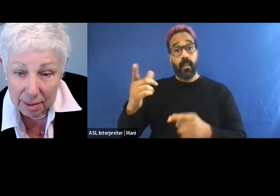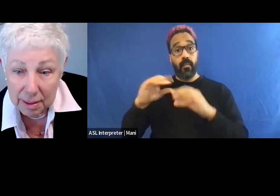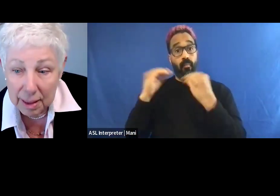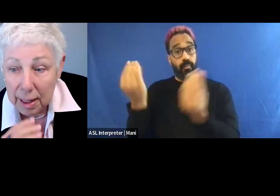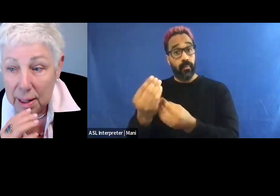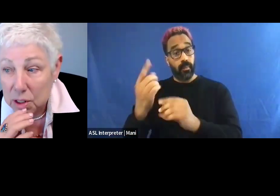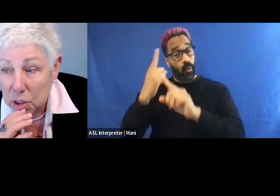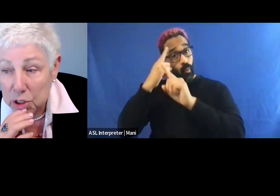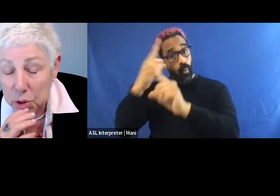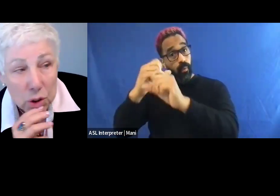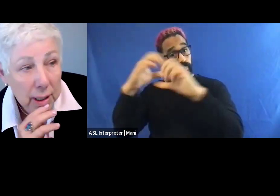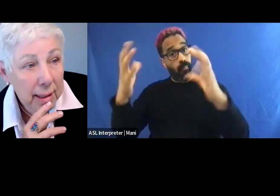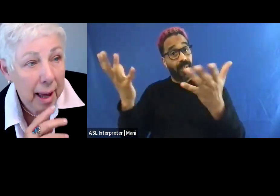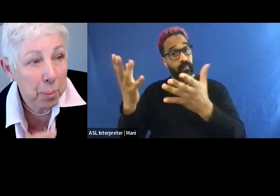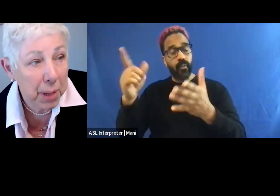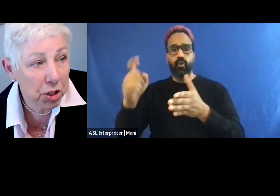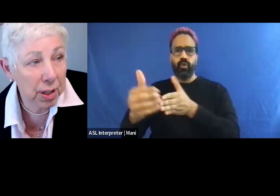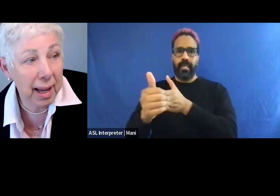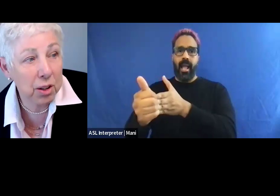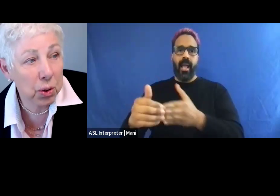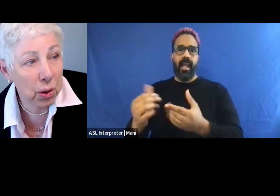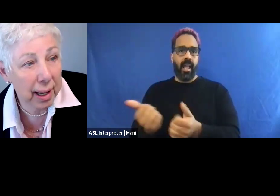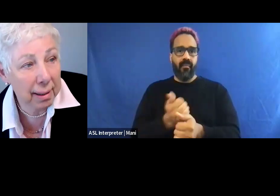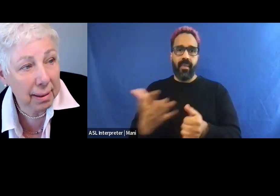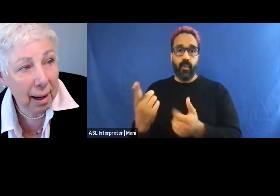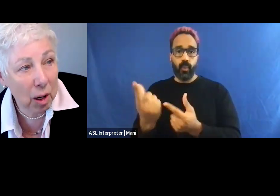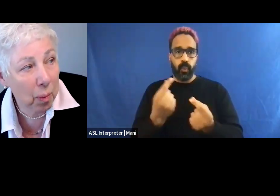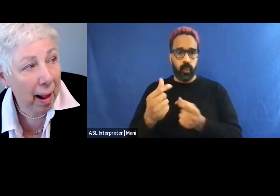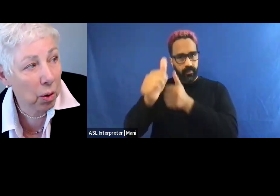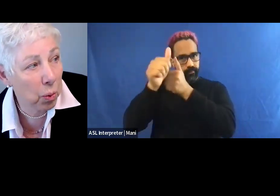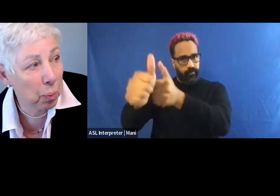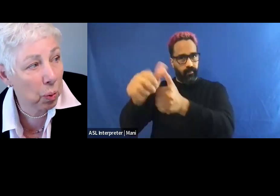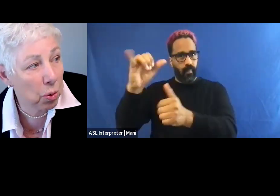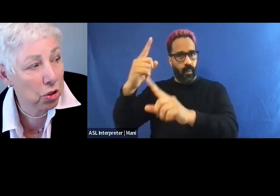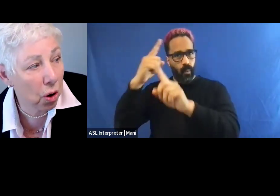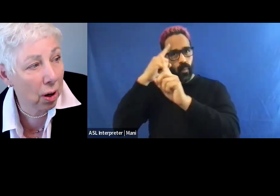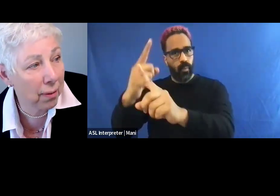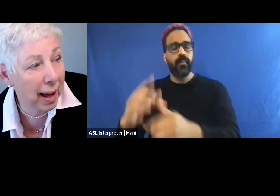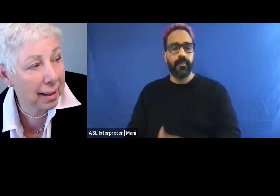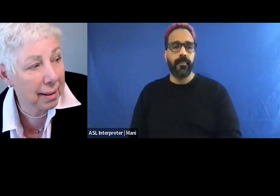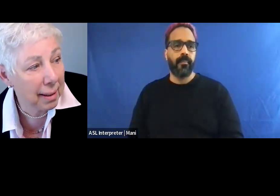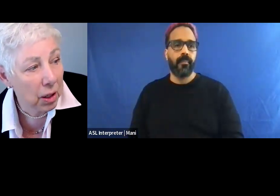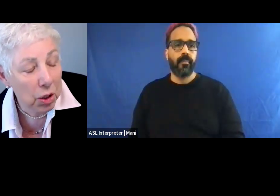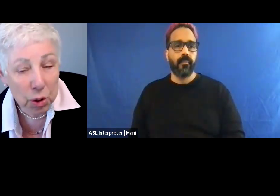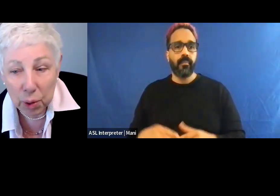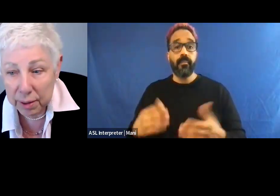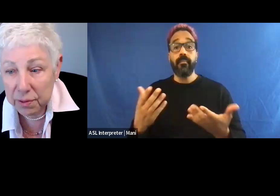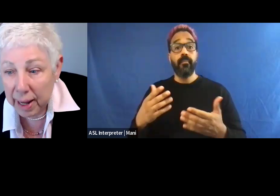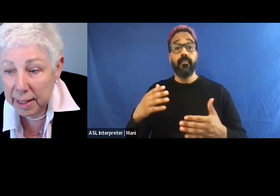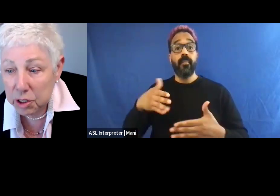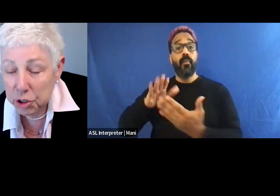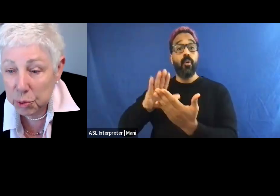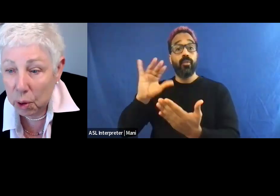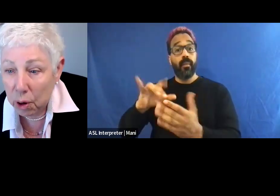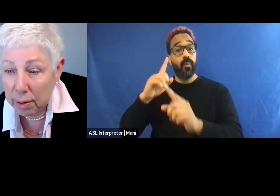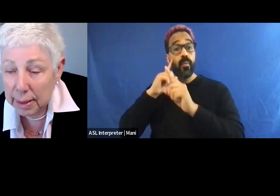else. So as you look at that mission and you look at how you approach all of that, you're going to